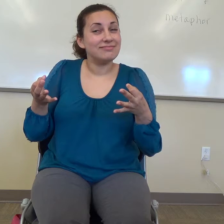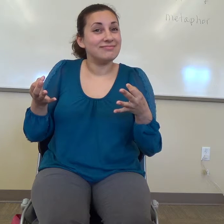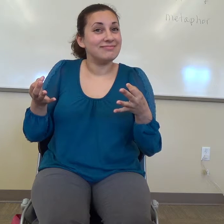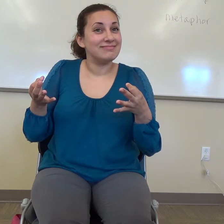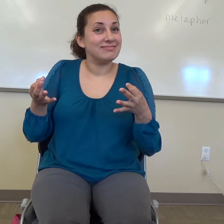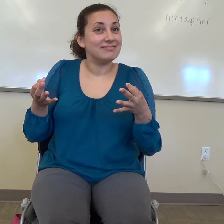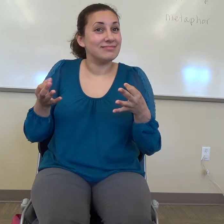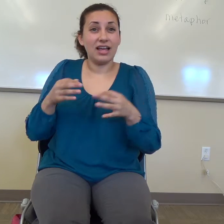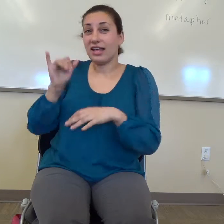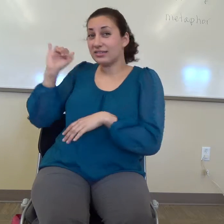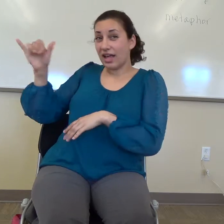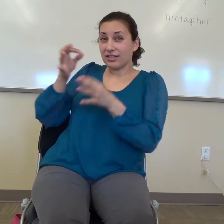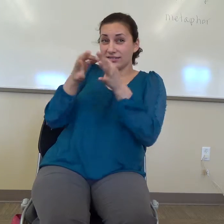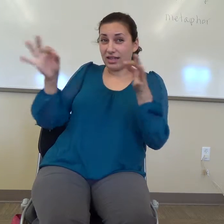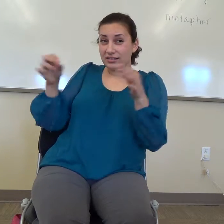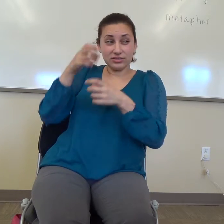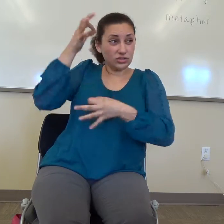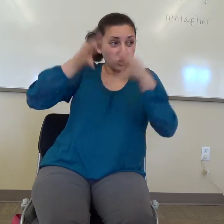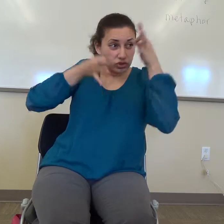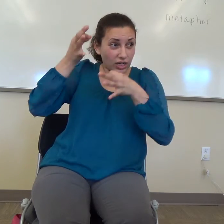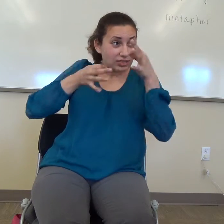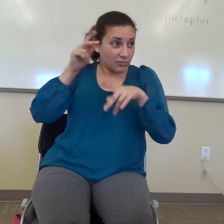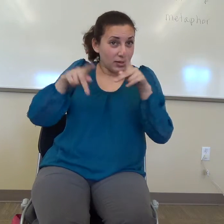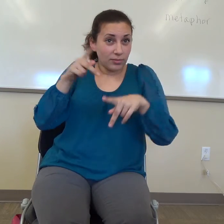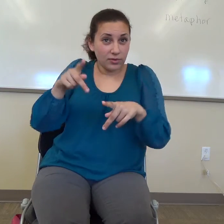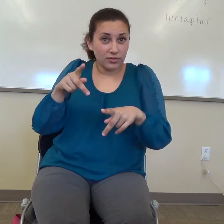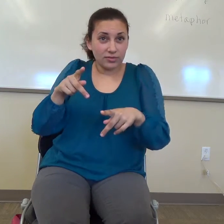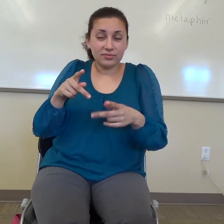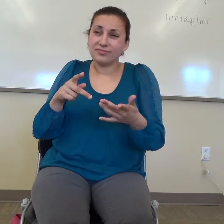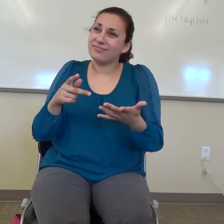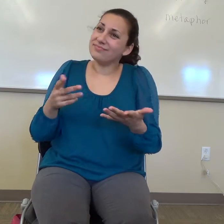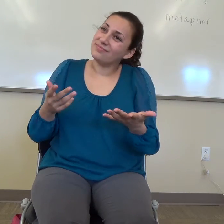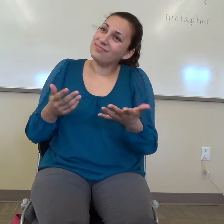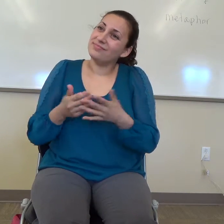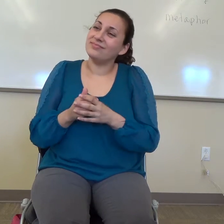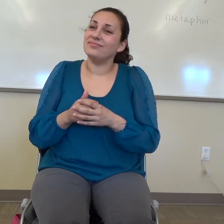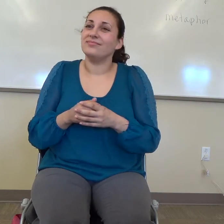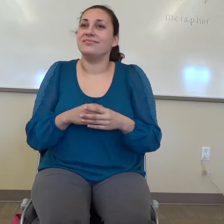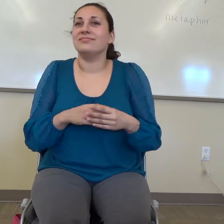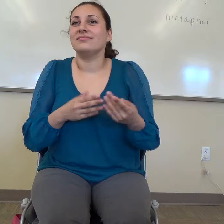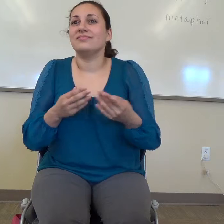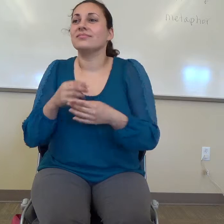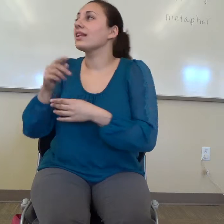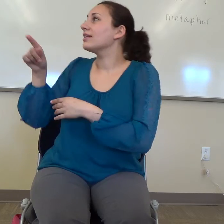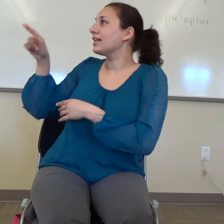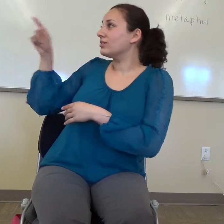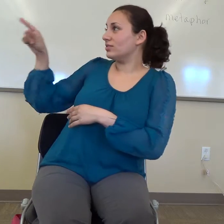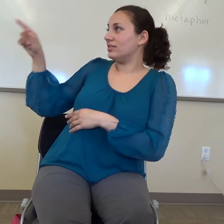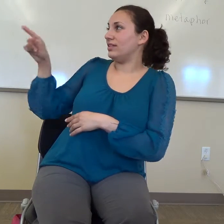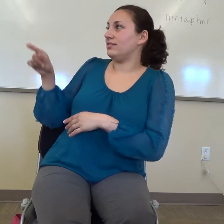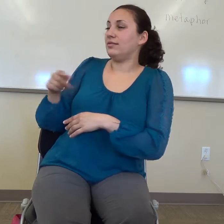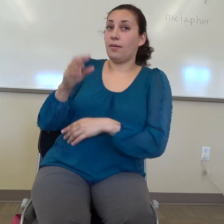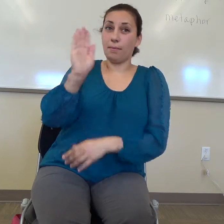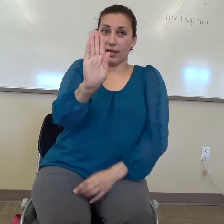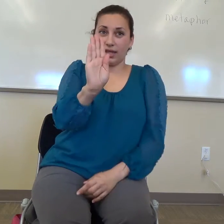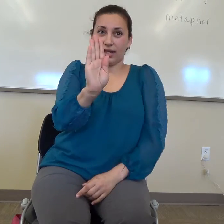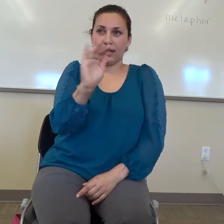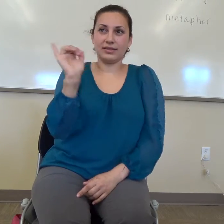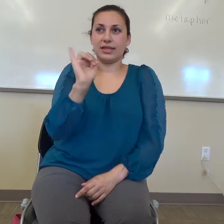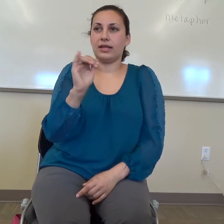serious or not? And that's the same, that's what this is, right? If